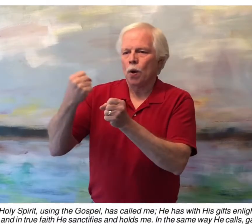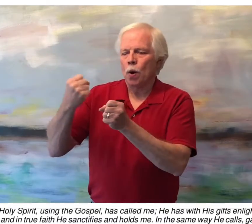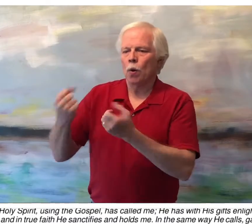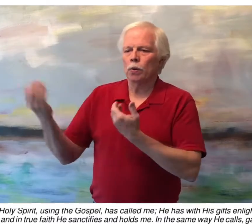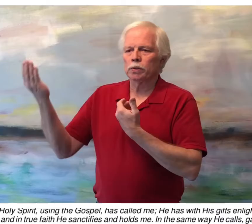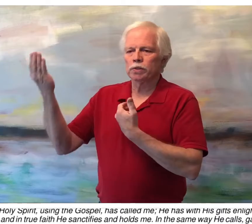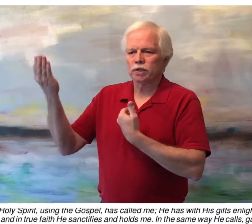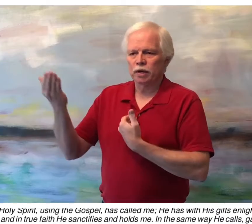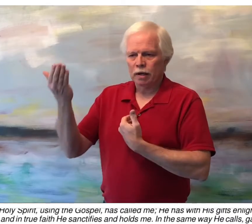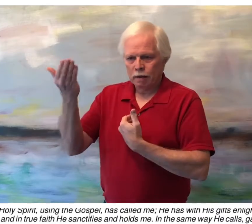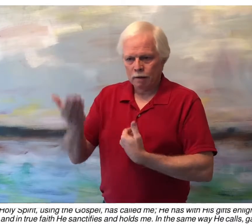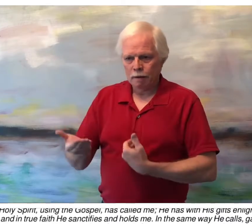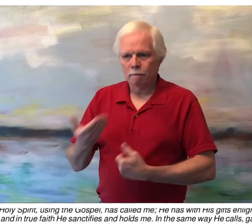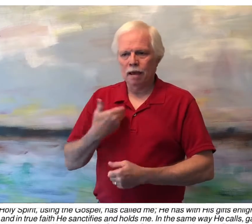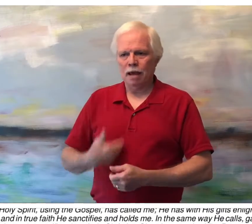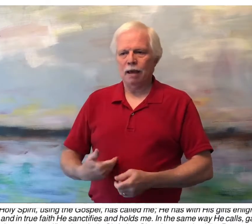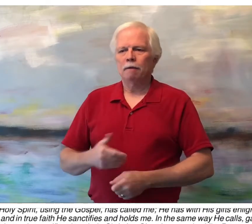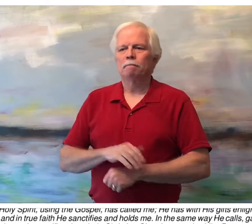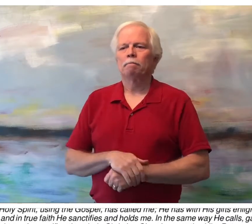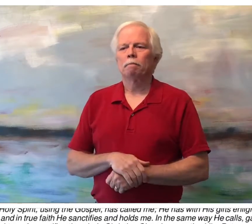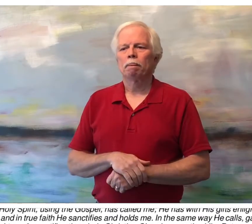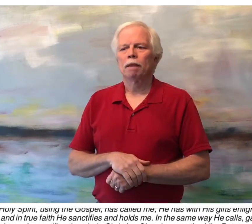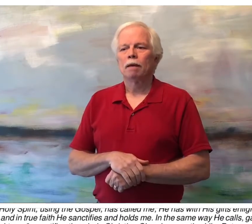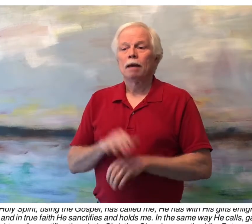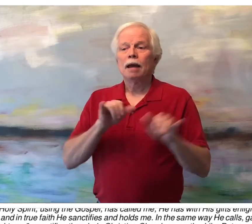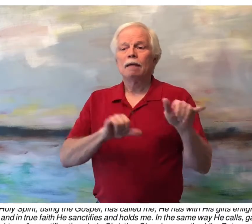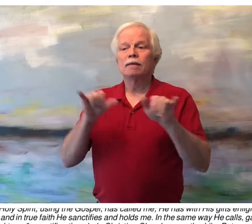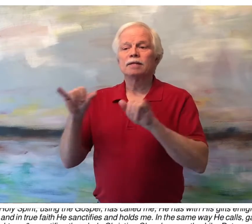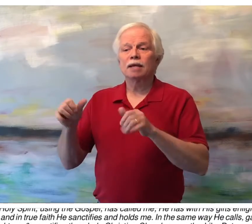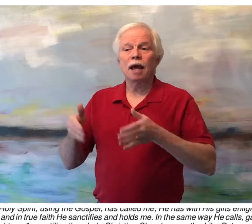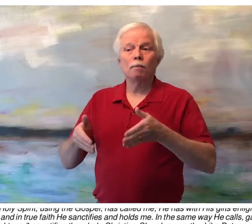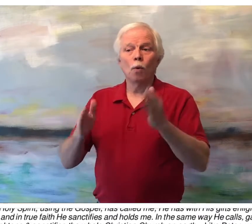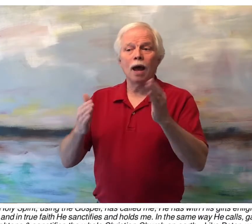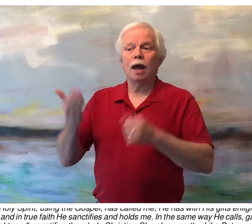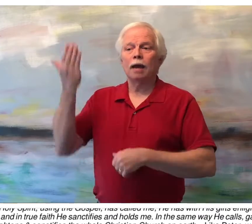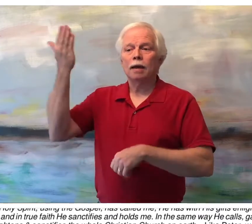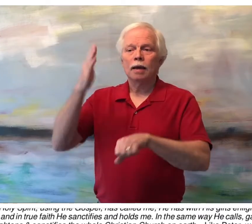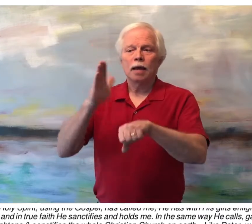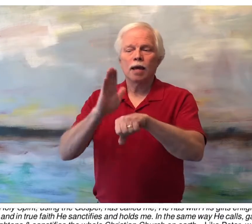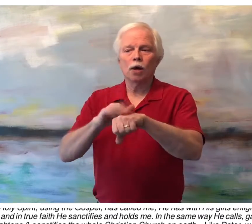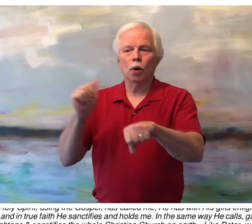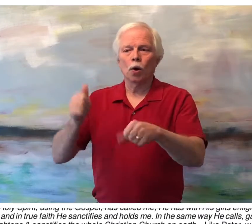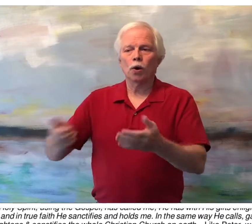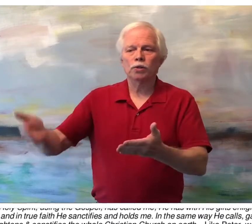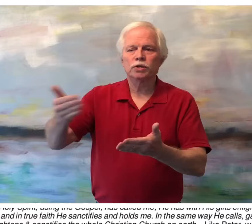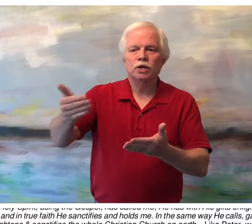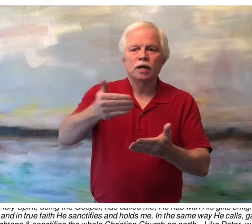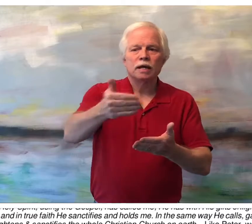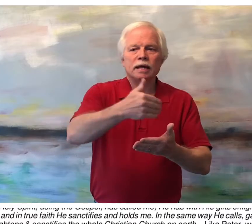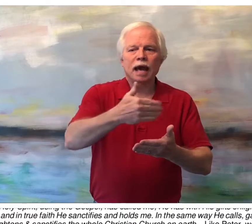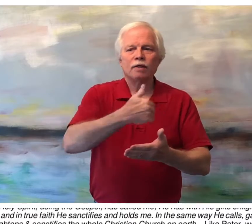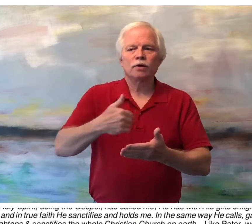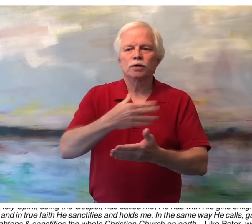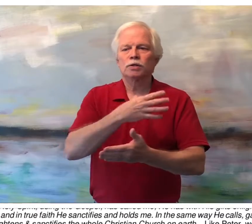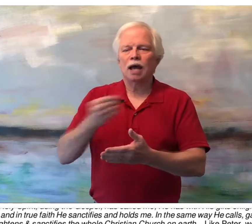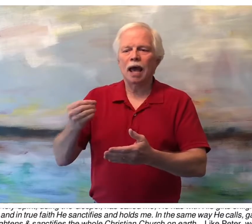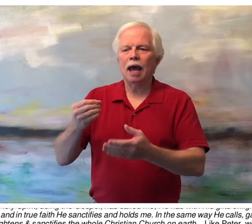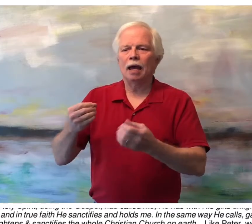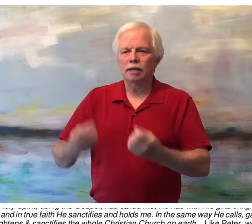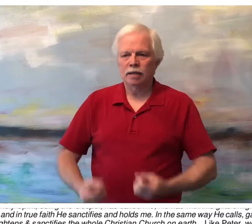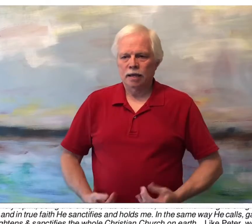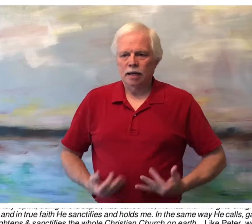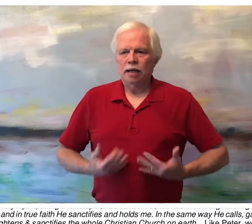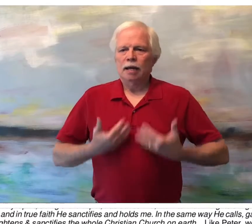and holds me. In the same way, he calls, gathers,